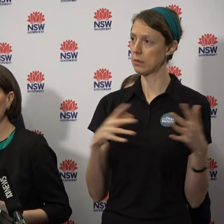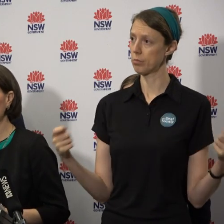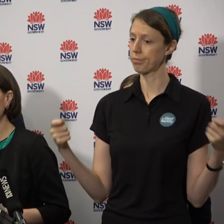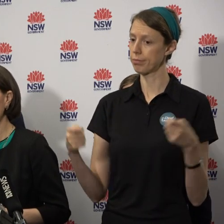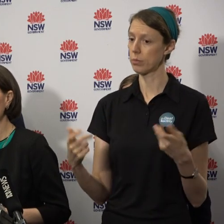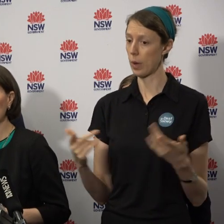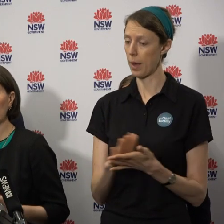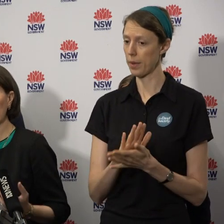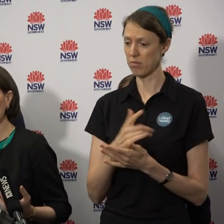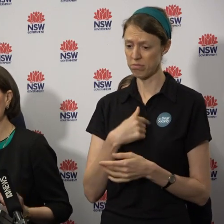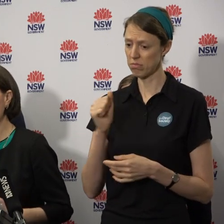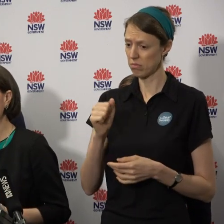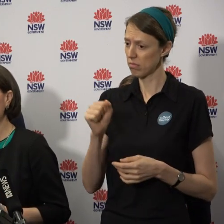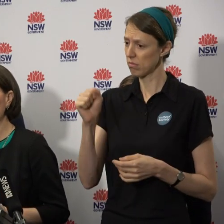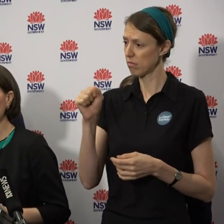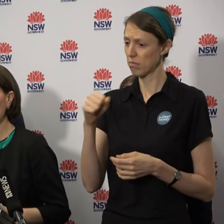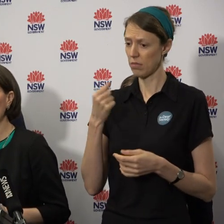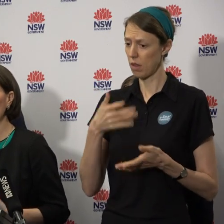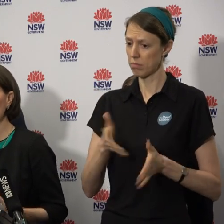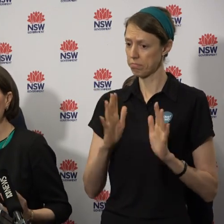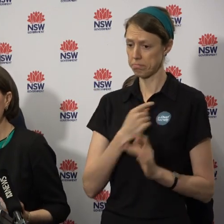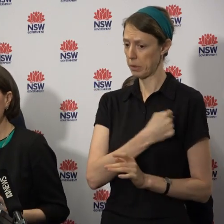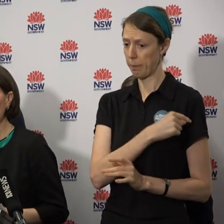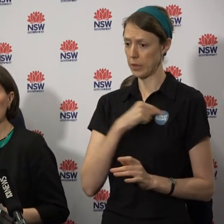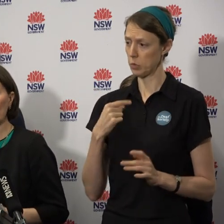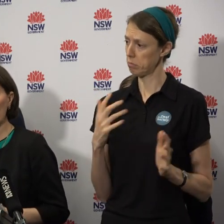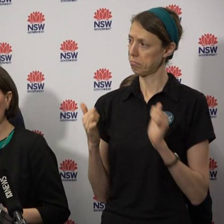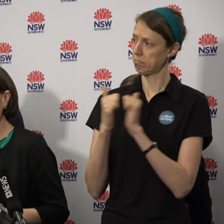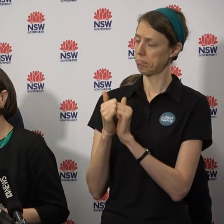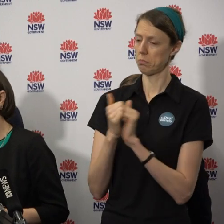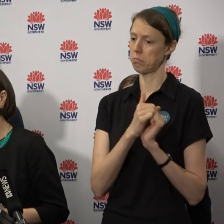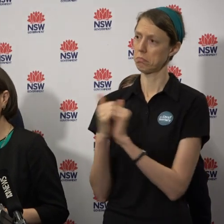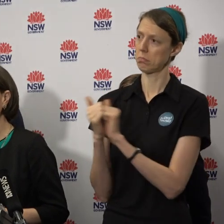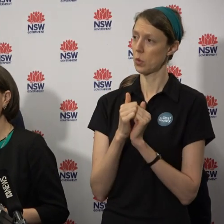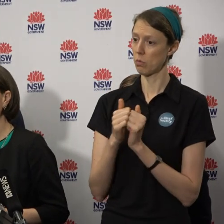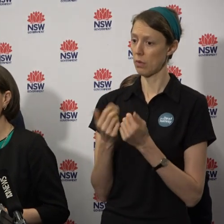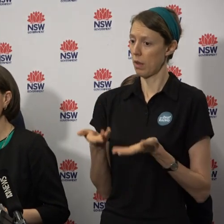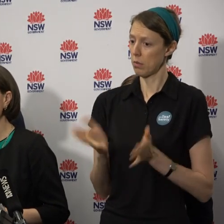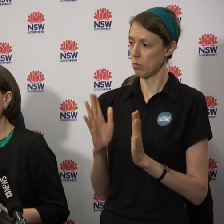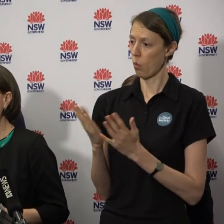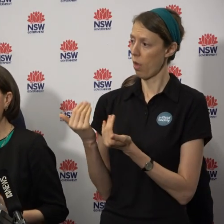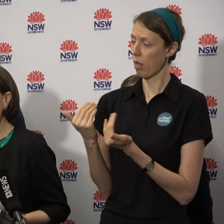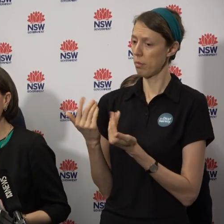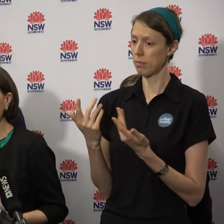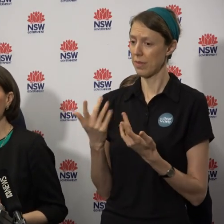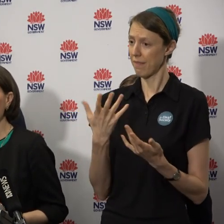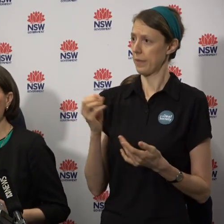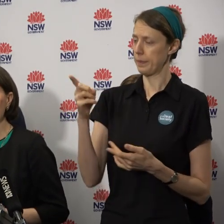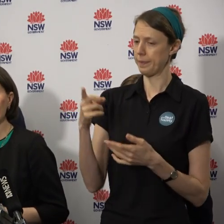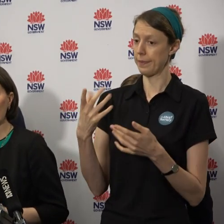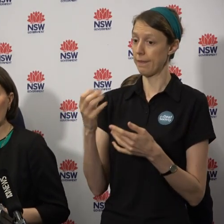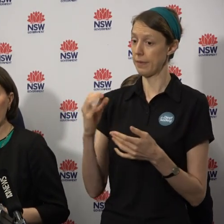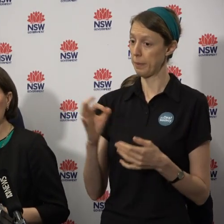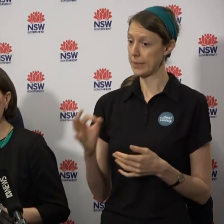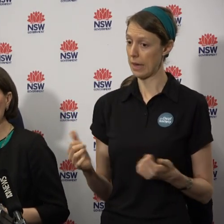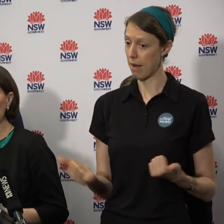absolutely committed to working with our federal counterparts. We welcome the support we're giving each other. Is 50% and the enough cooperation. from the federal? At the end of the day, this